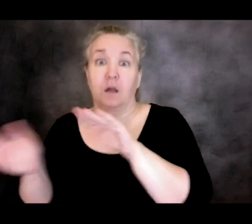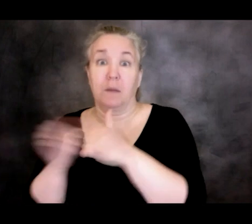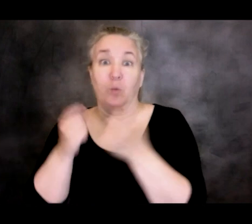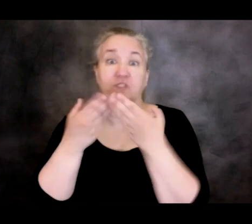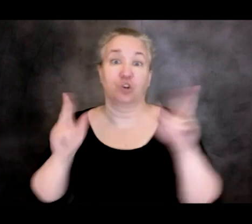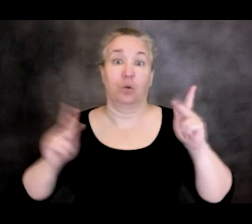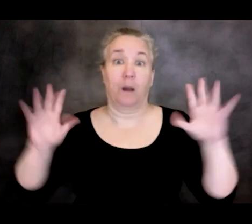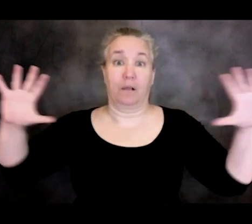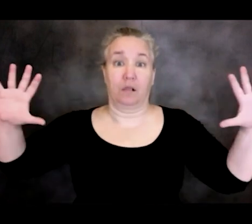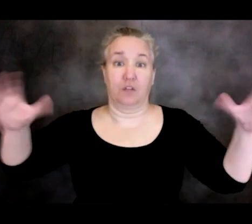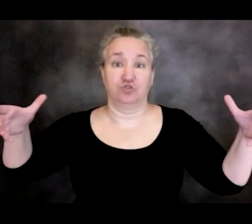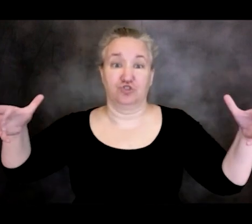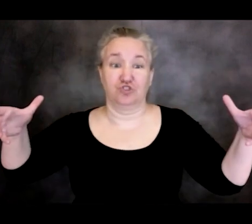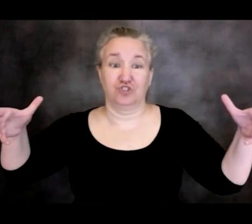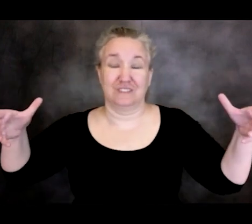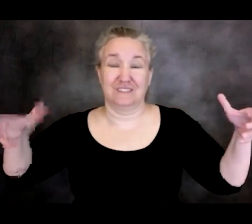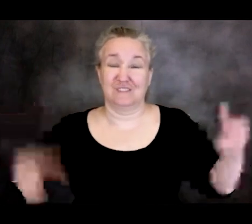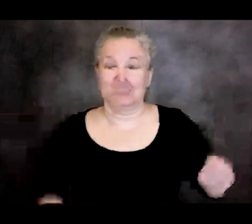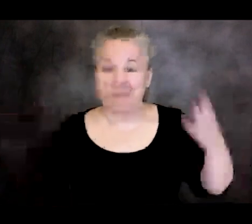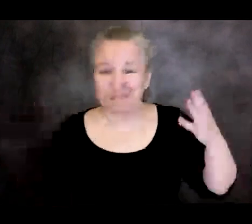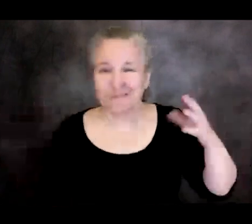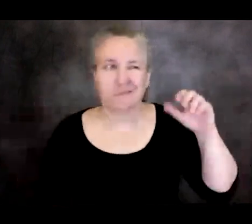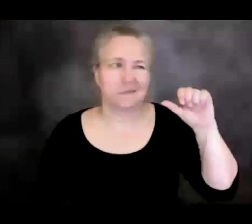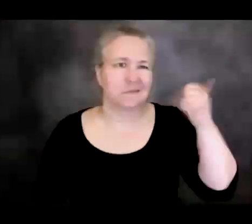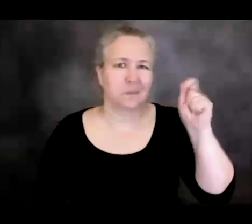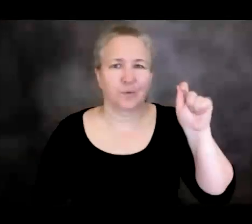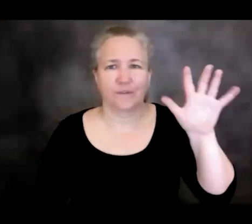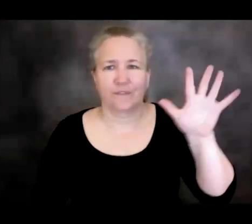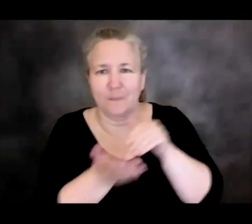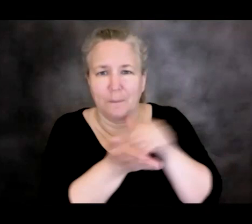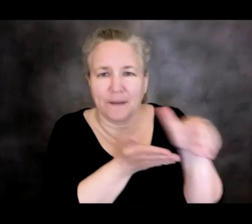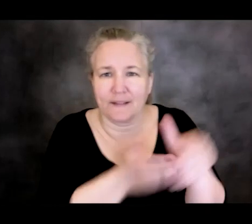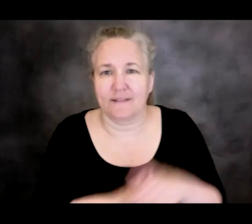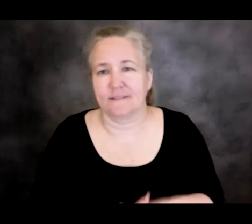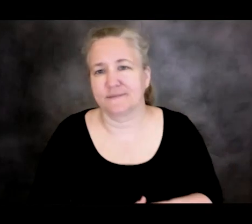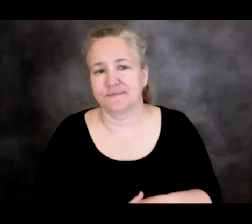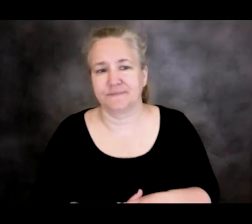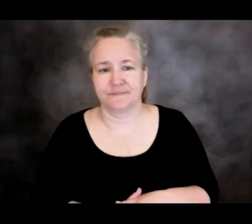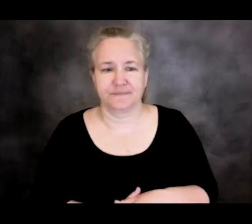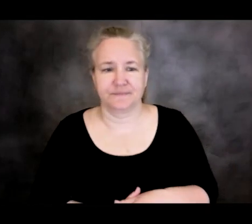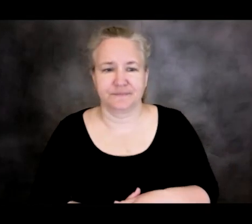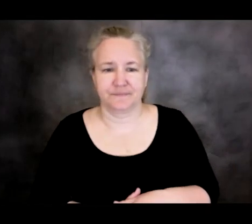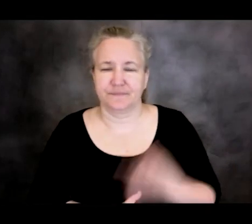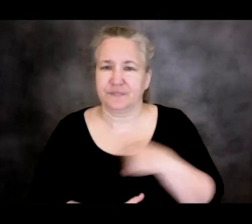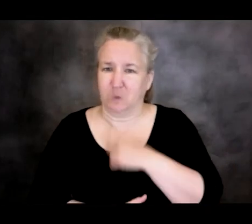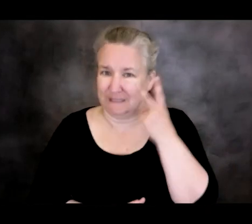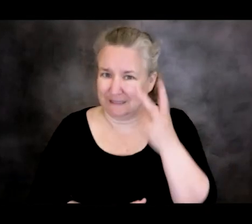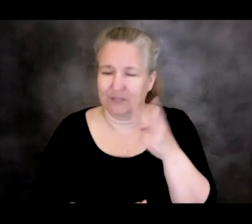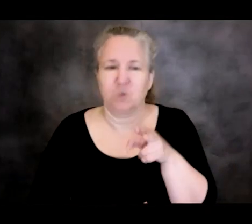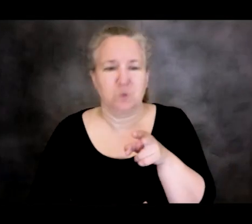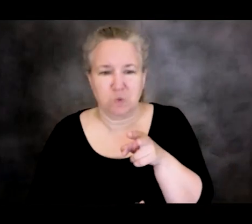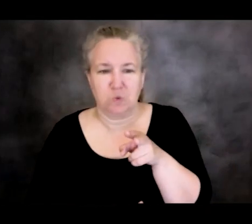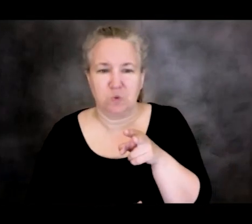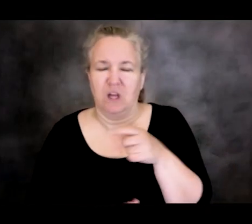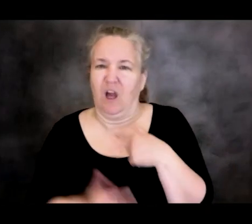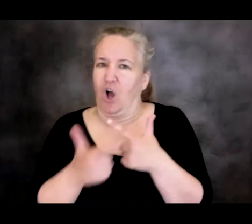larger population of 10.5 million. We see that there's a much larger population